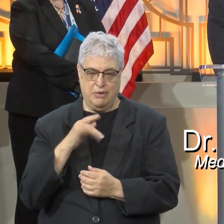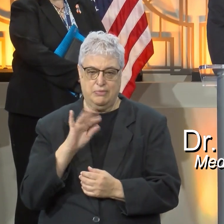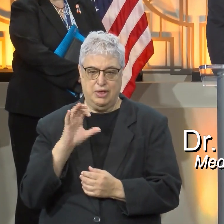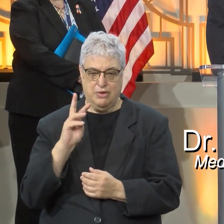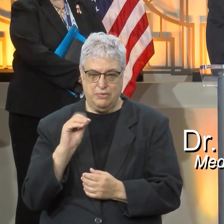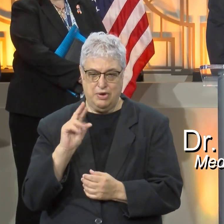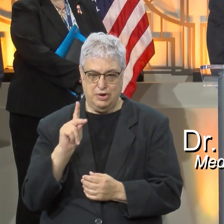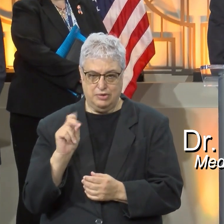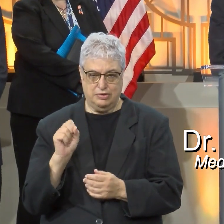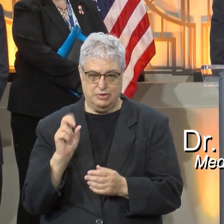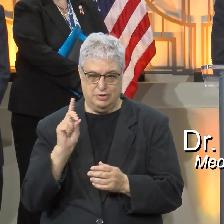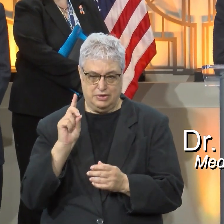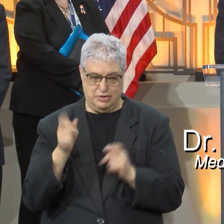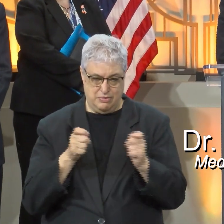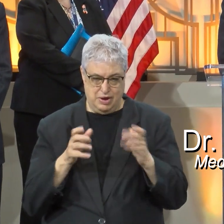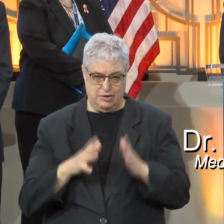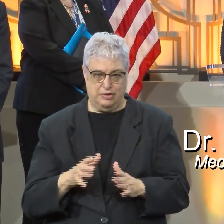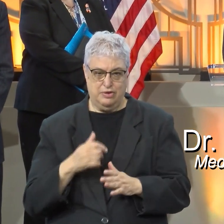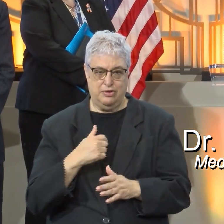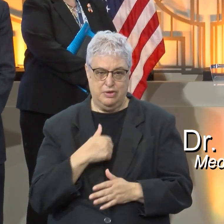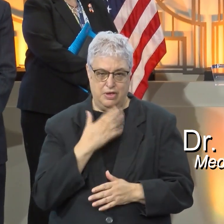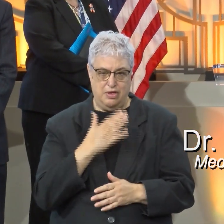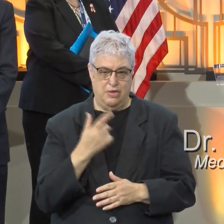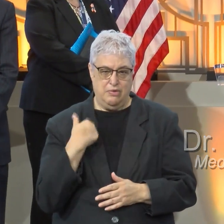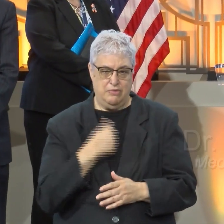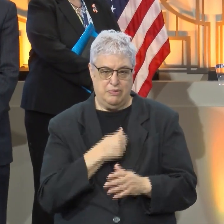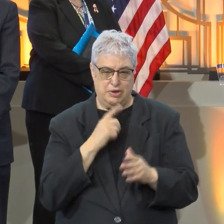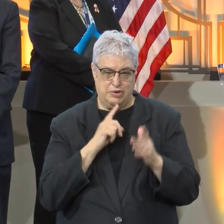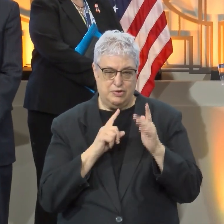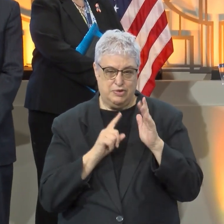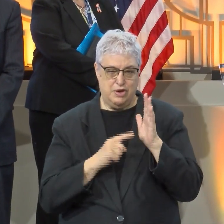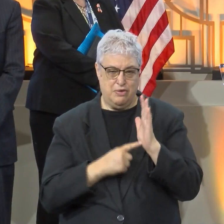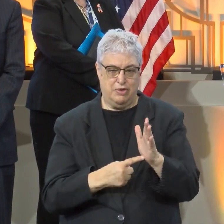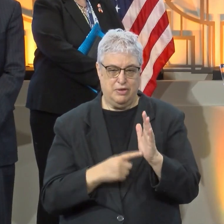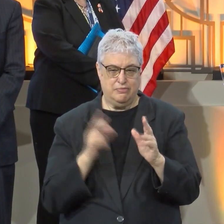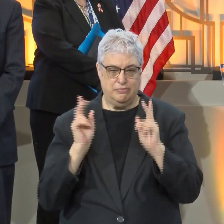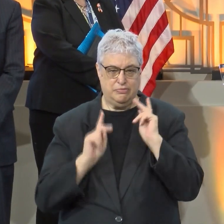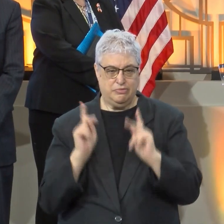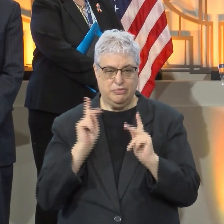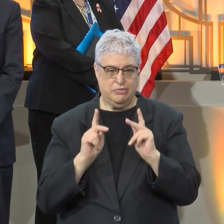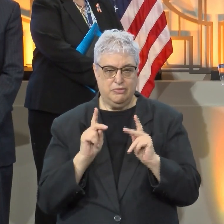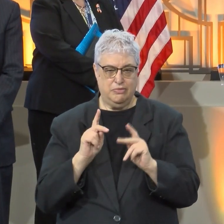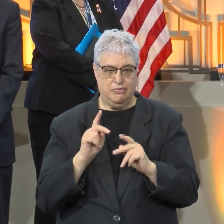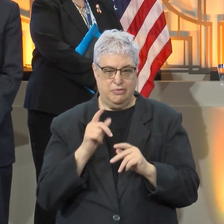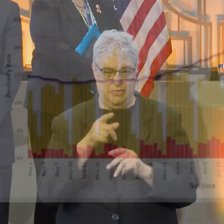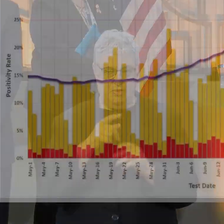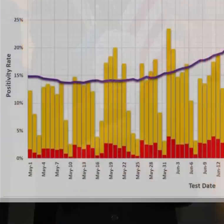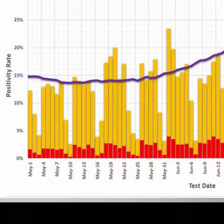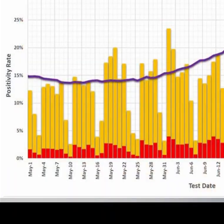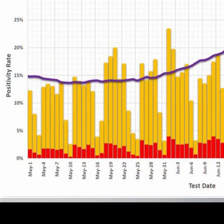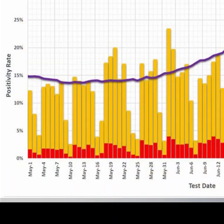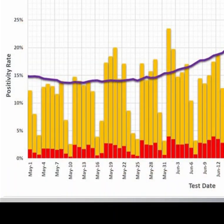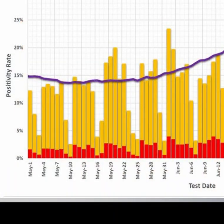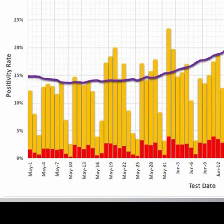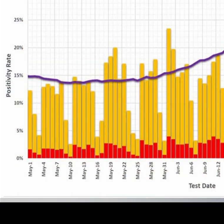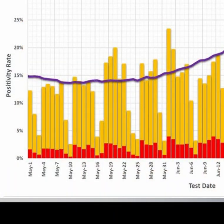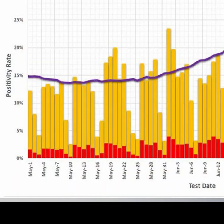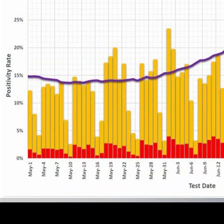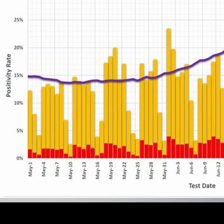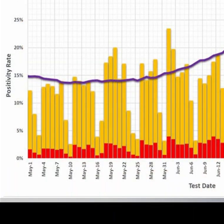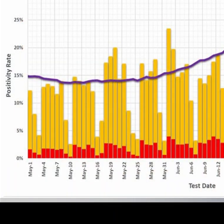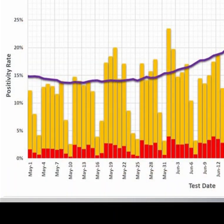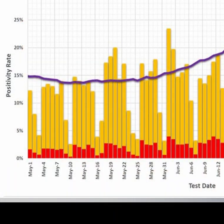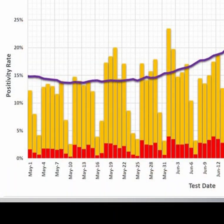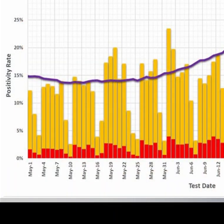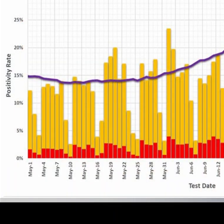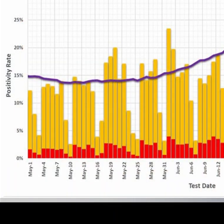is spreading. We have some data we've been showing, trying to keep the public up to date. And this graph shows the positivity rate. So